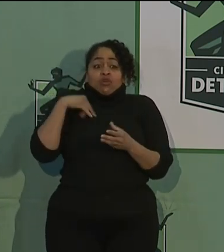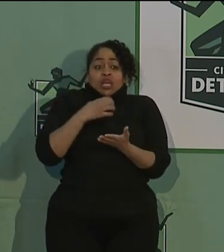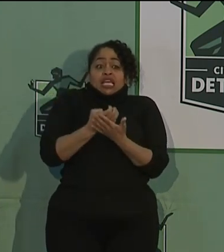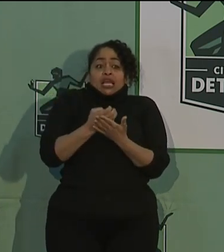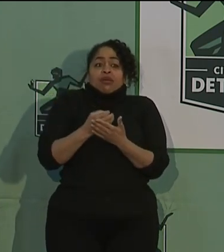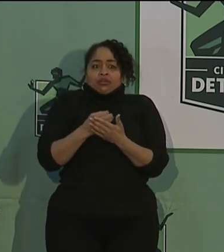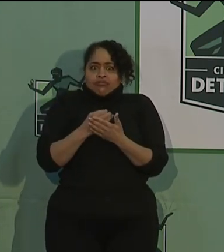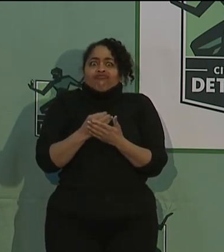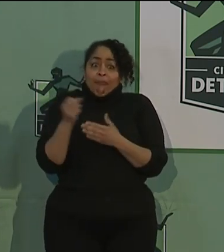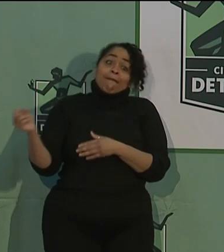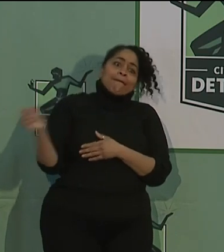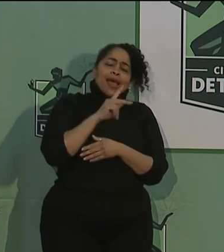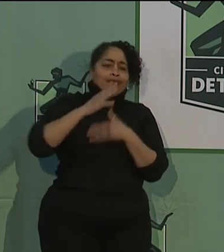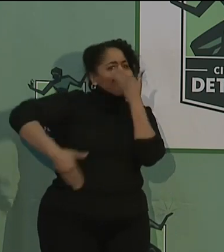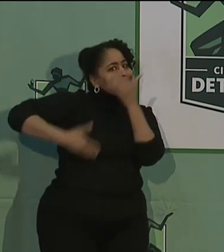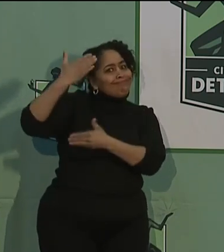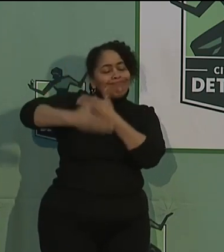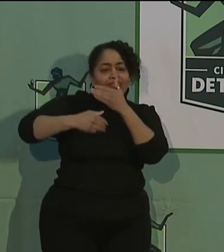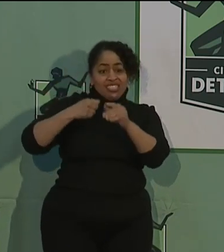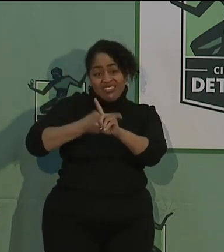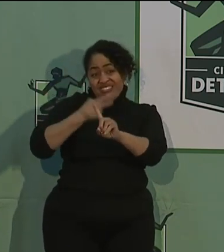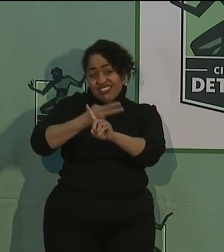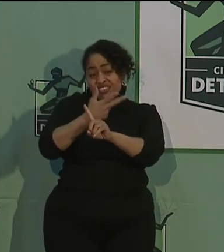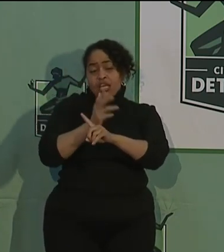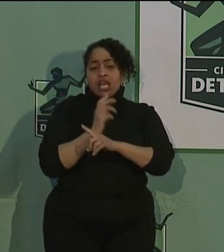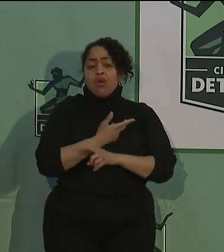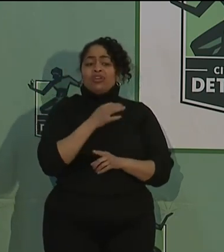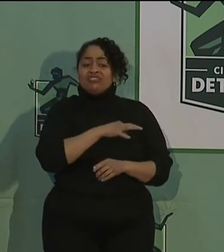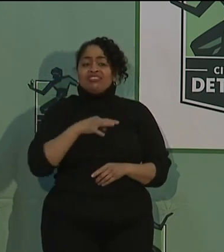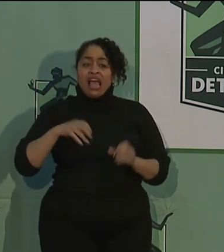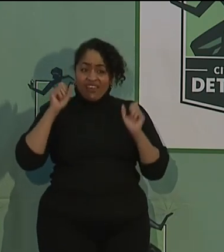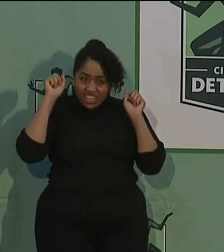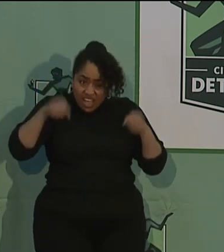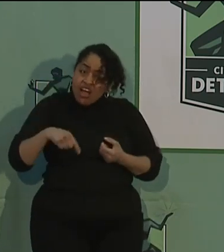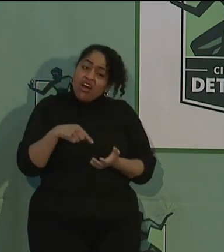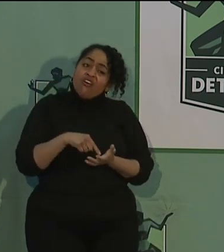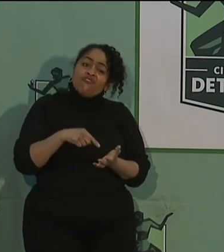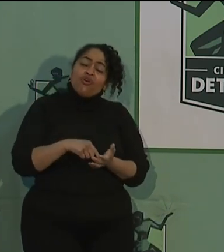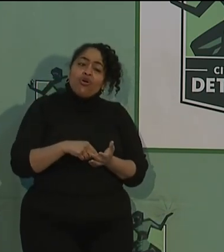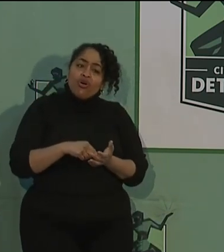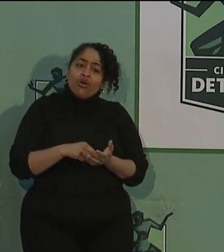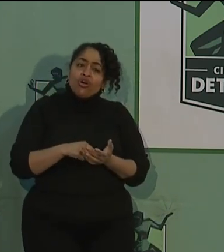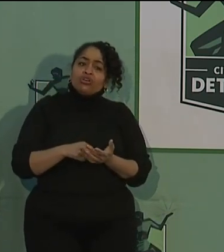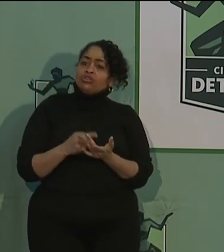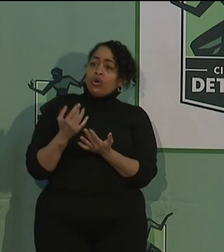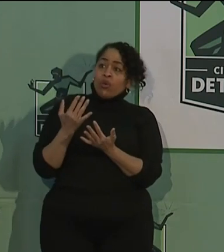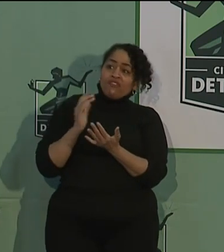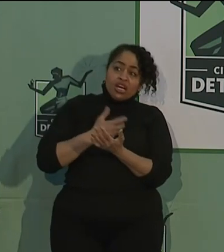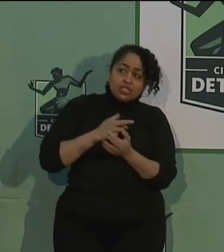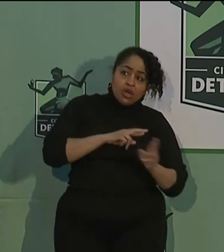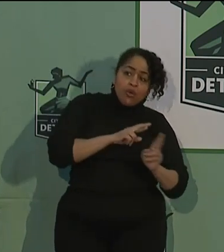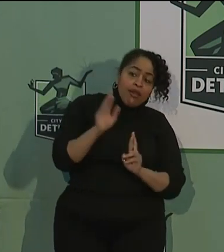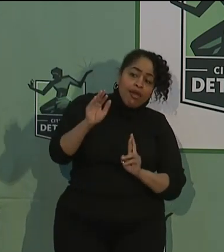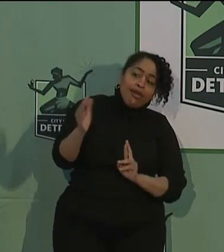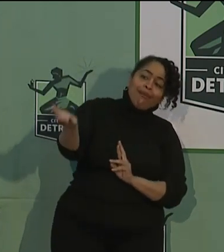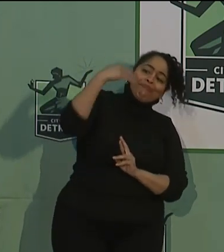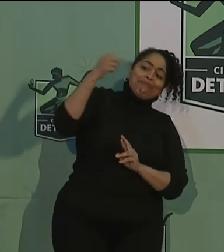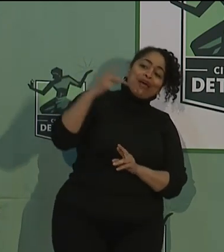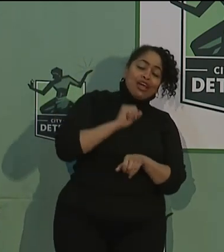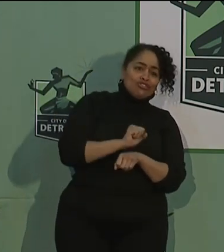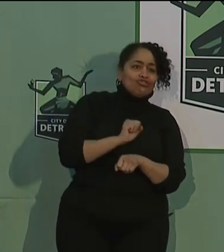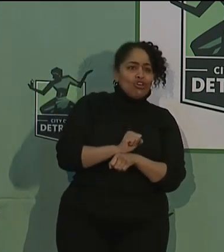reopen in the next few months, our employees can afford to wait for us to reopen and come back to their old jobs where